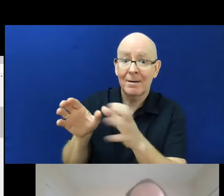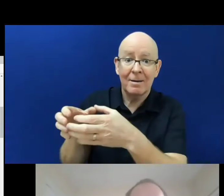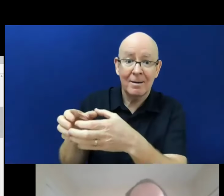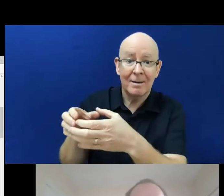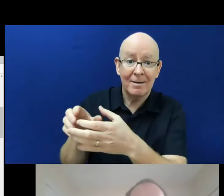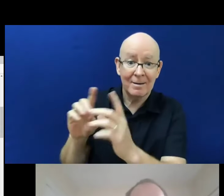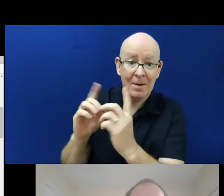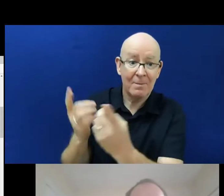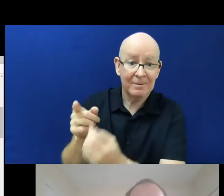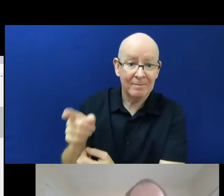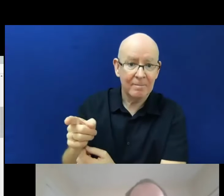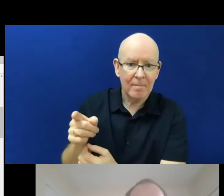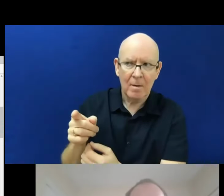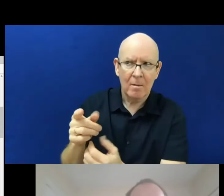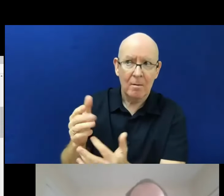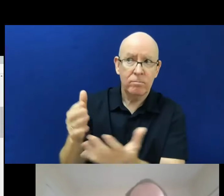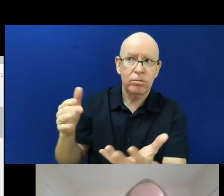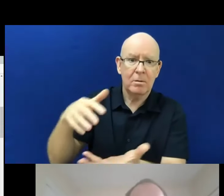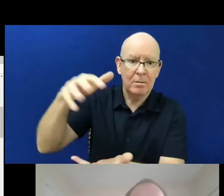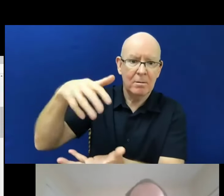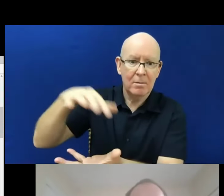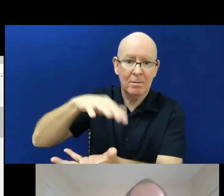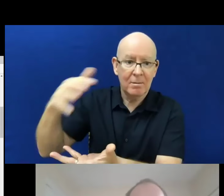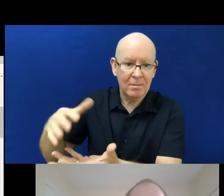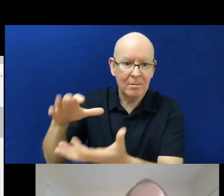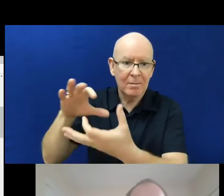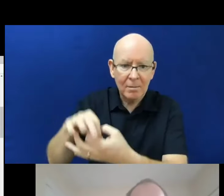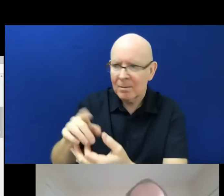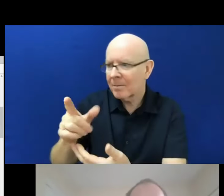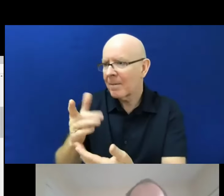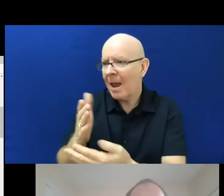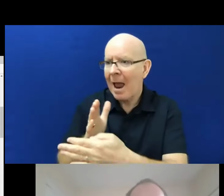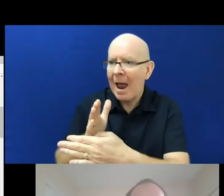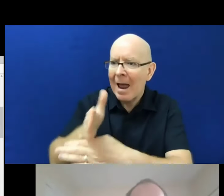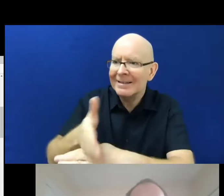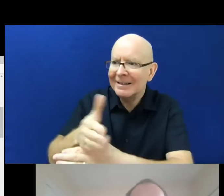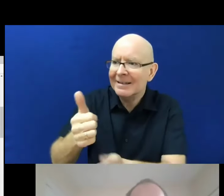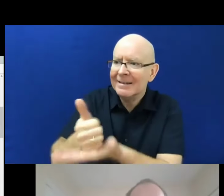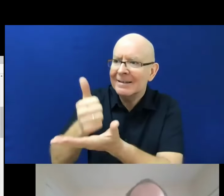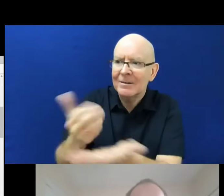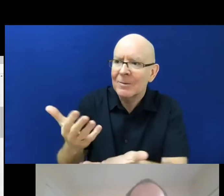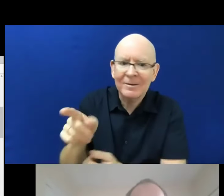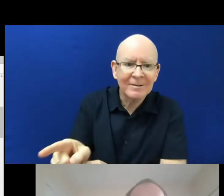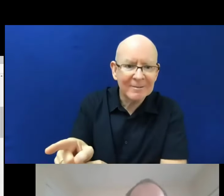one another. So we can't connect the data between education, between